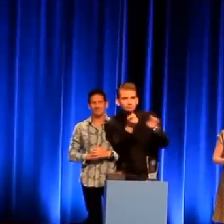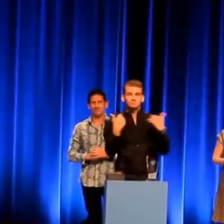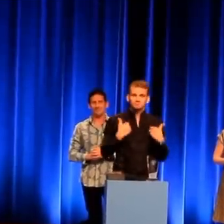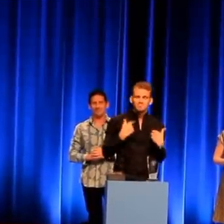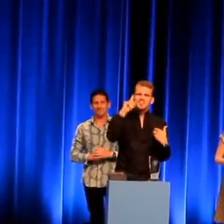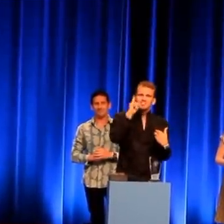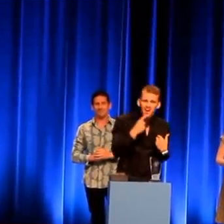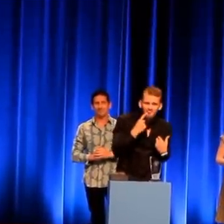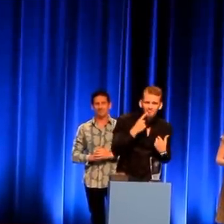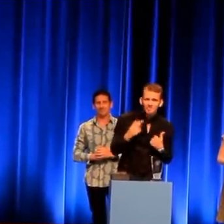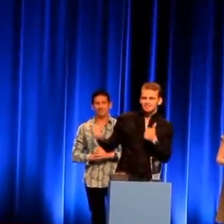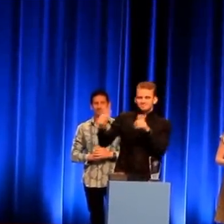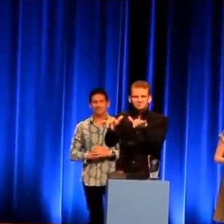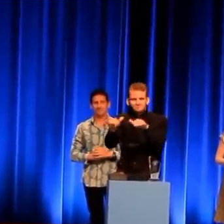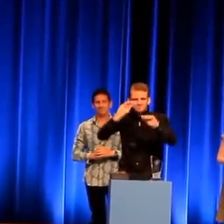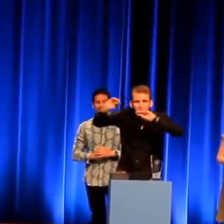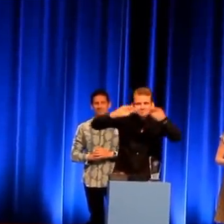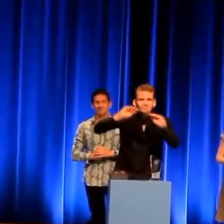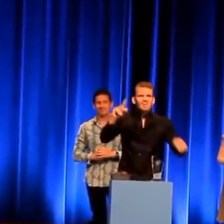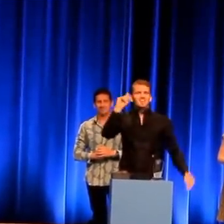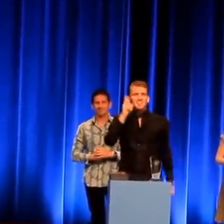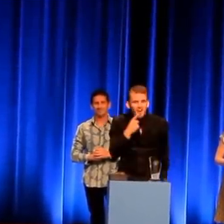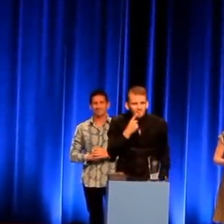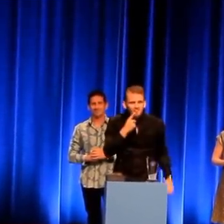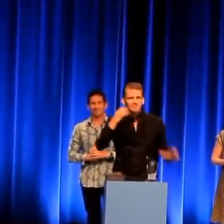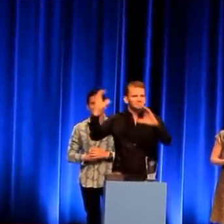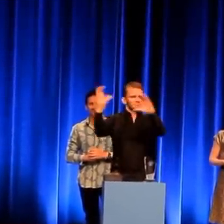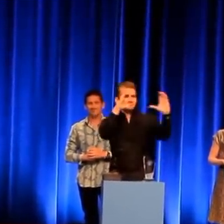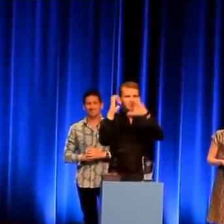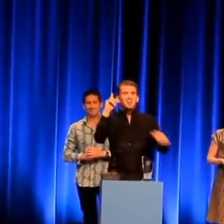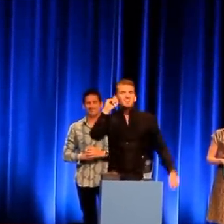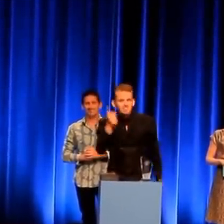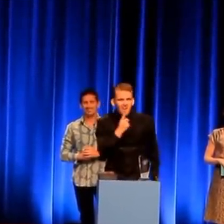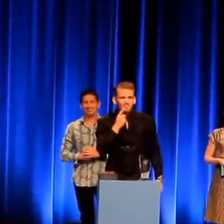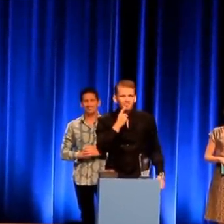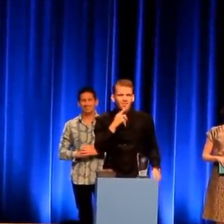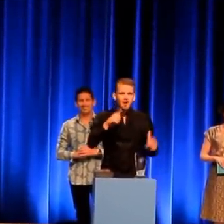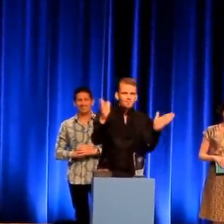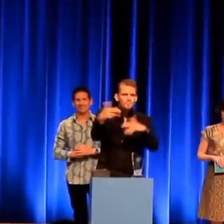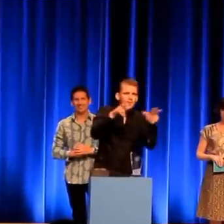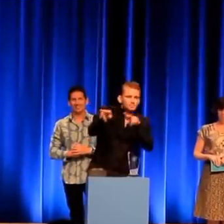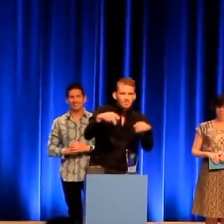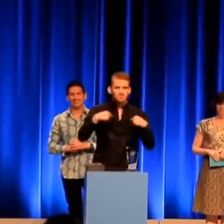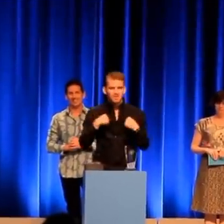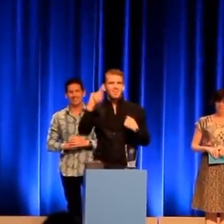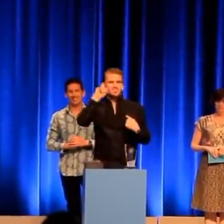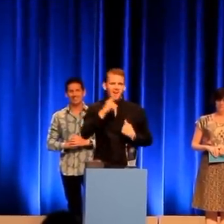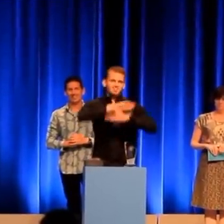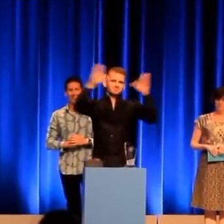designer was deaf, the director, myself, was deaf, the scriptwriter, all of us were deaf. The cameraman was deaf, the producer